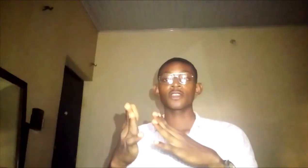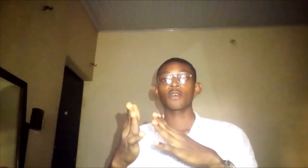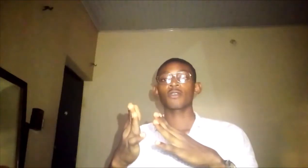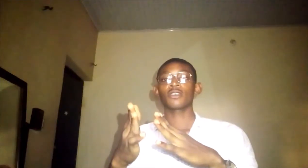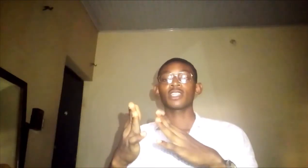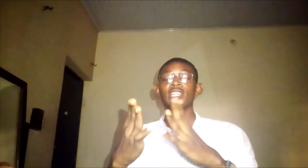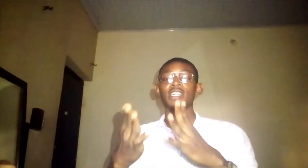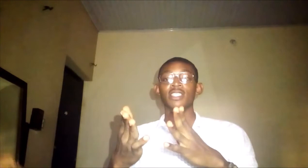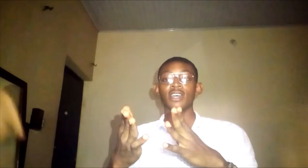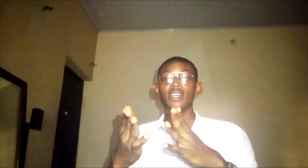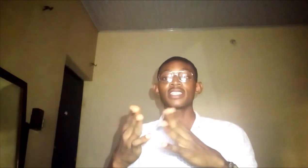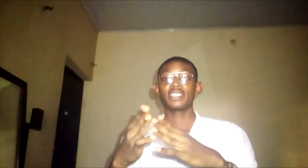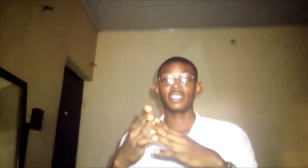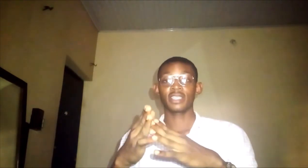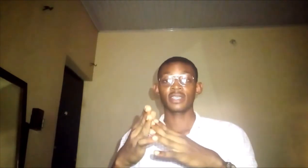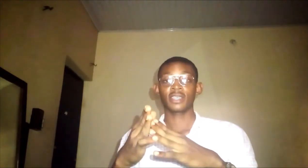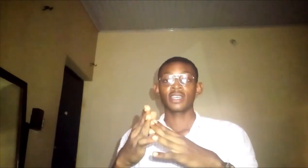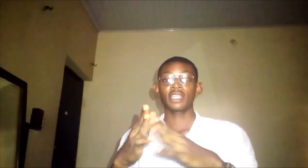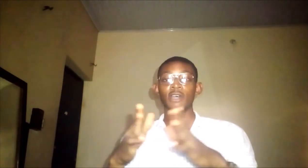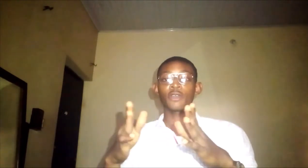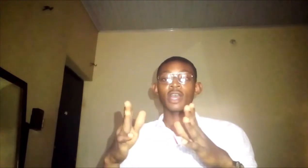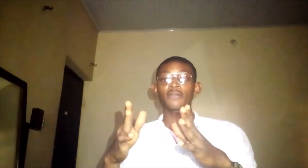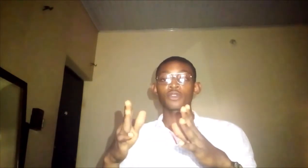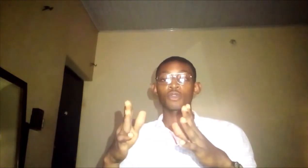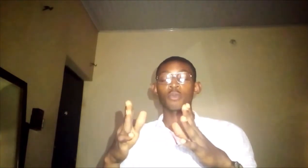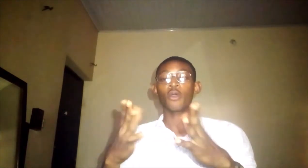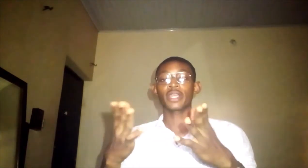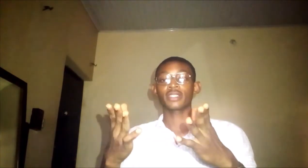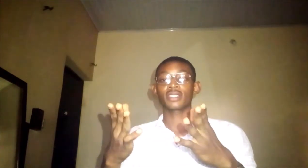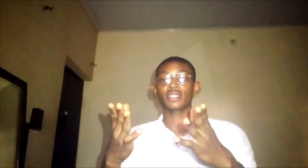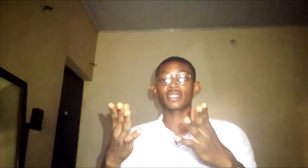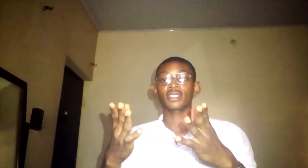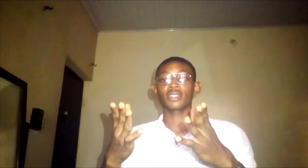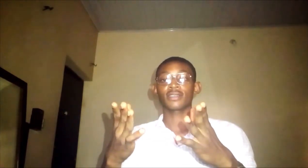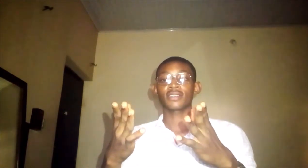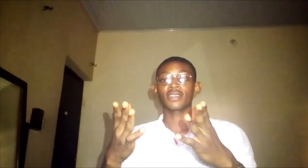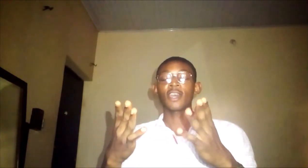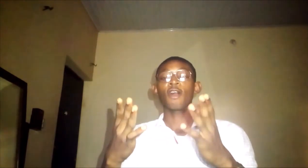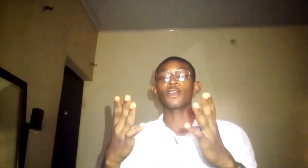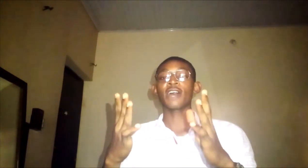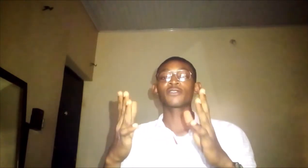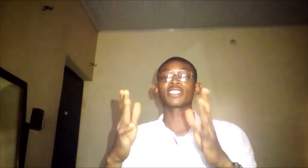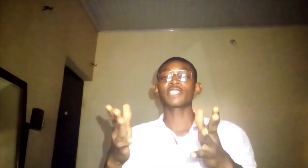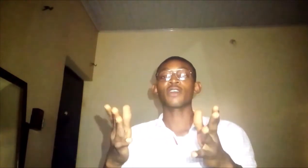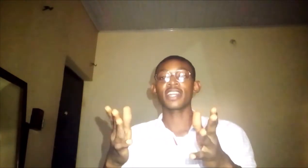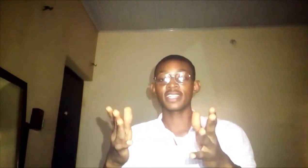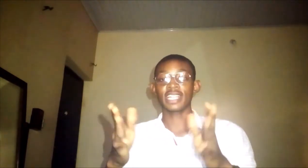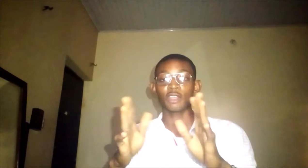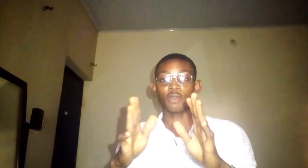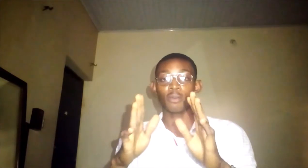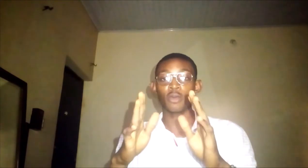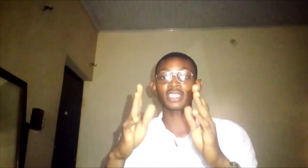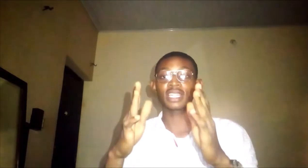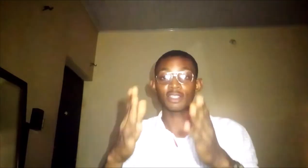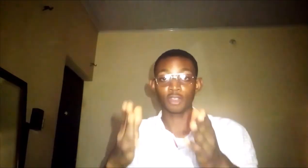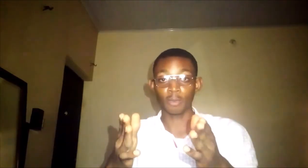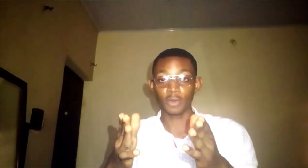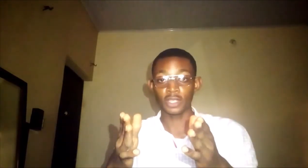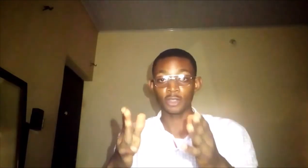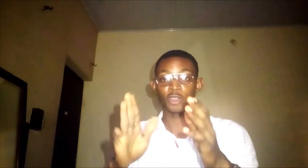So the letter D. Now you have to point, or you have to set your hand like you are pointing at somebody. So you